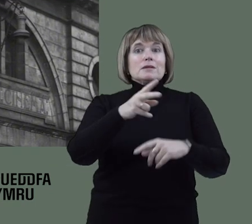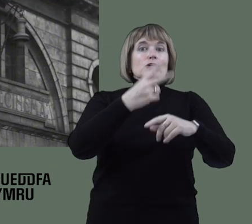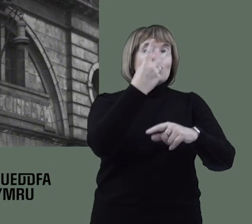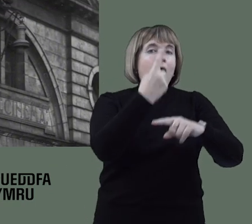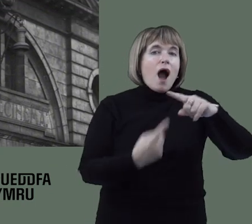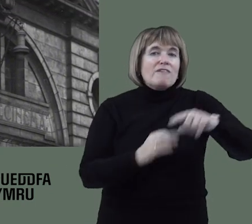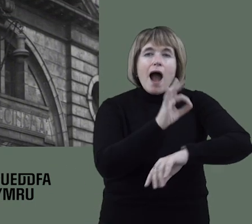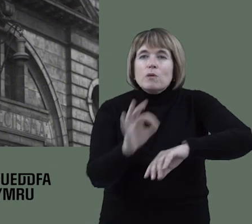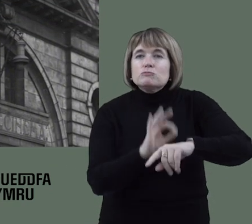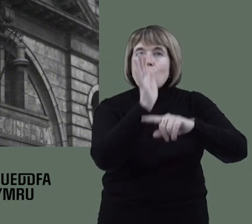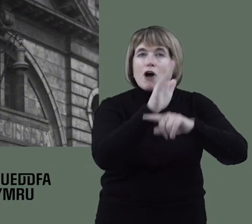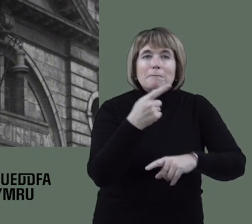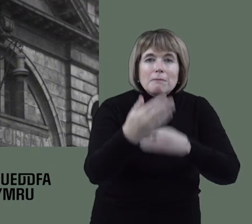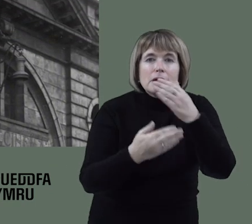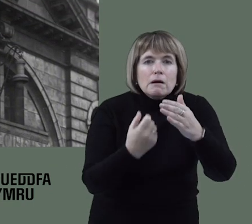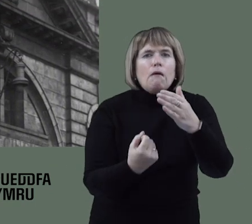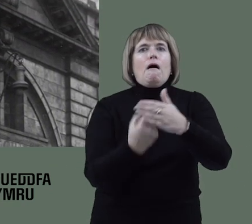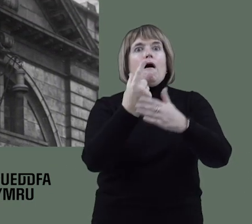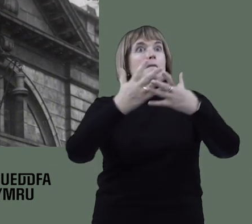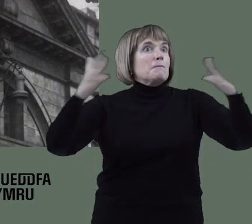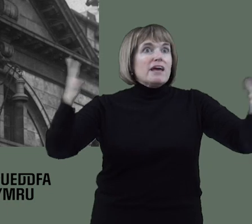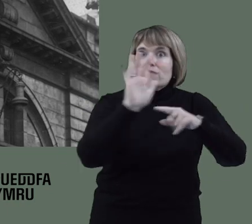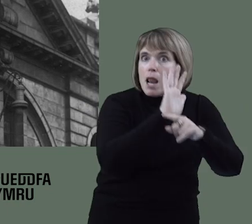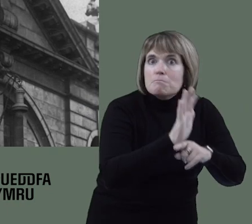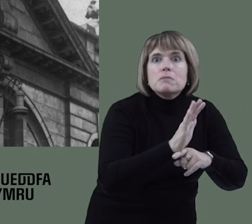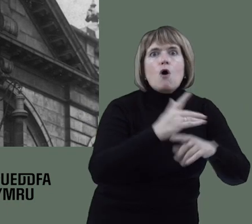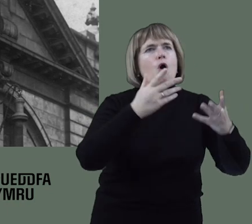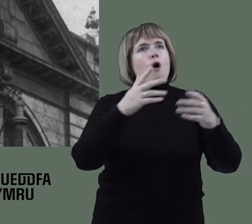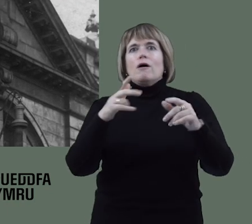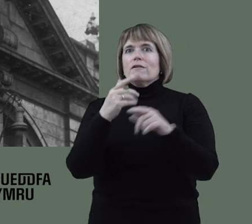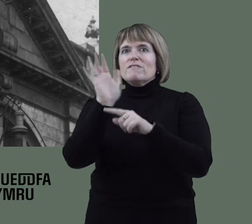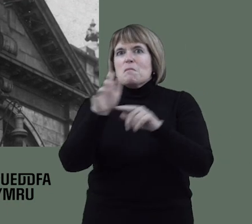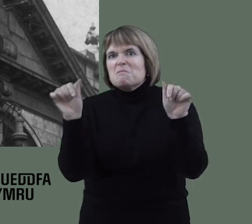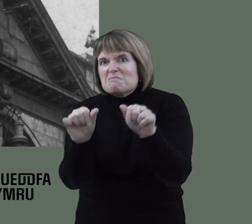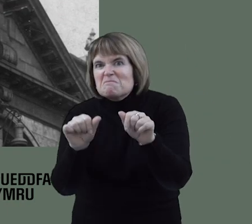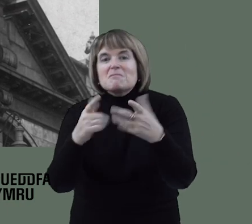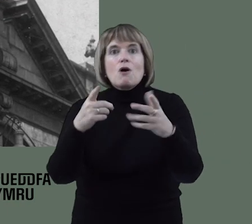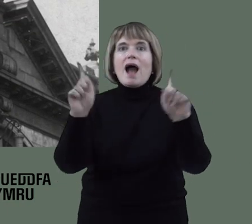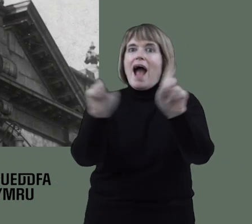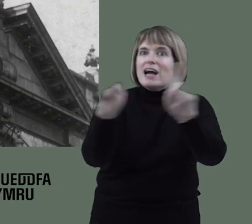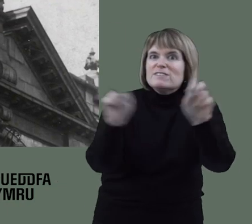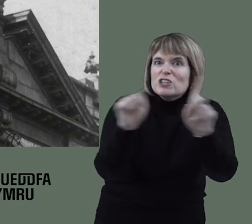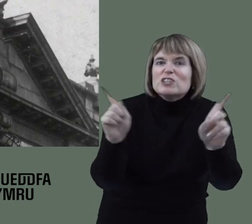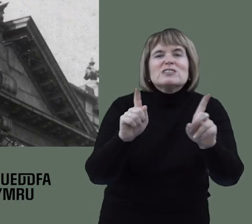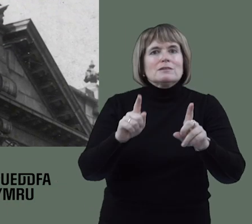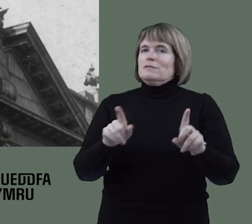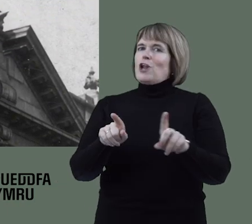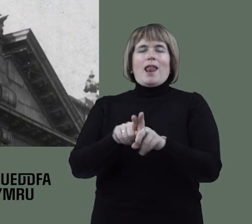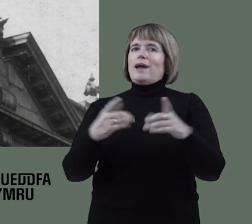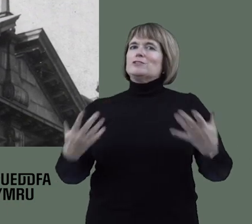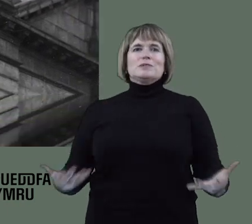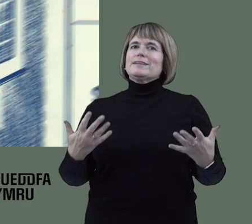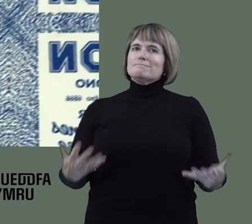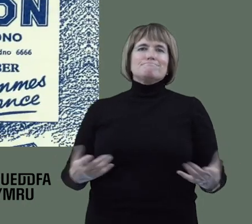on for about, say, 2.5 hours. You had a big film, a little bit of advertising, not like it is